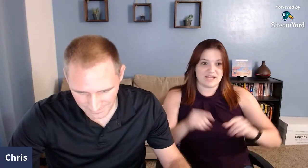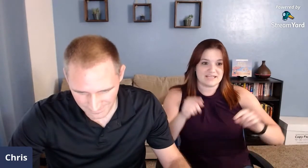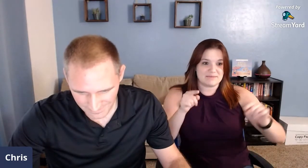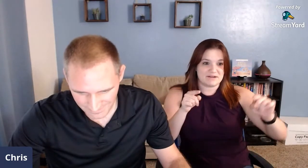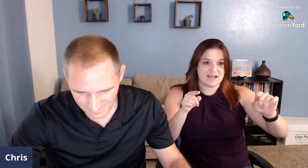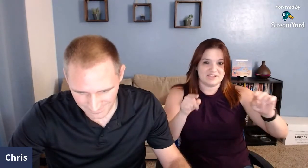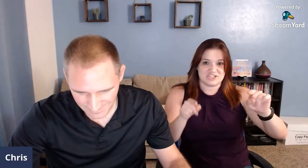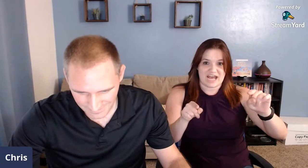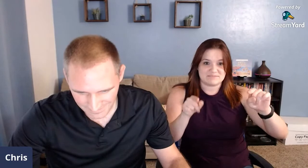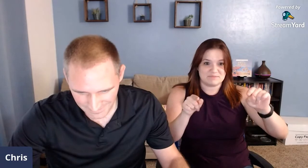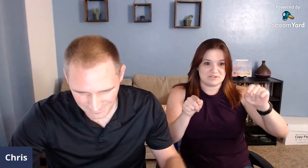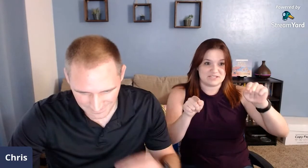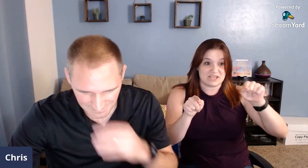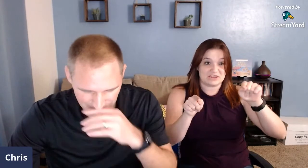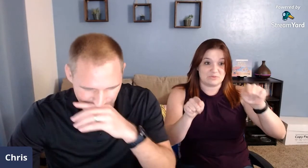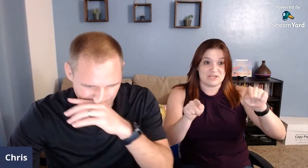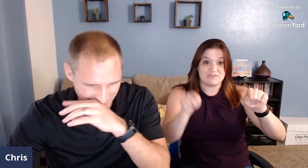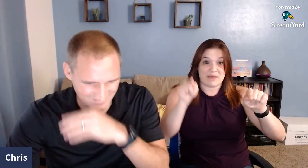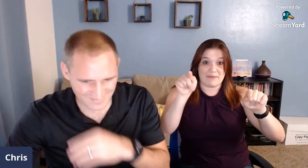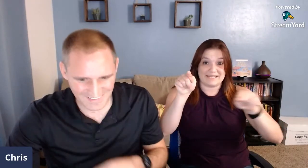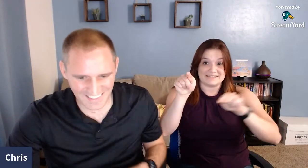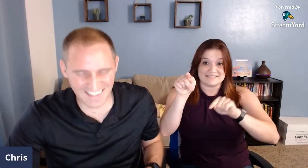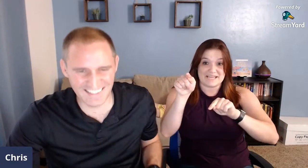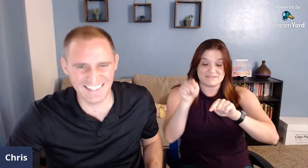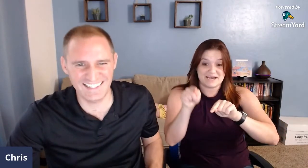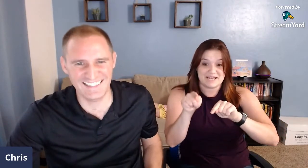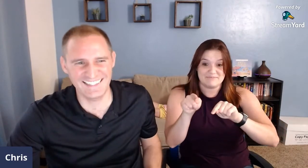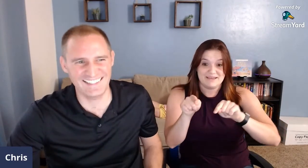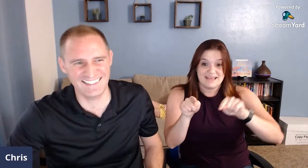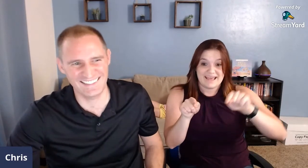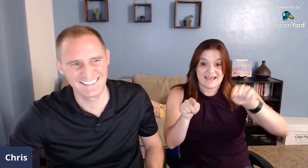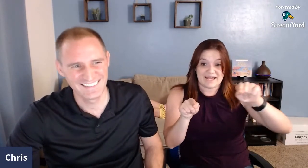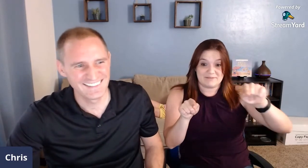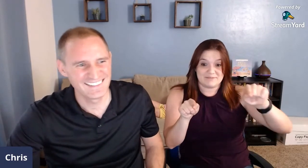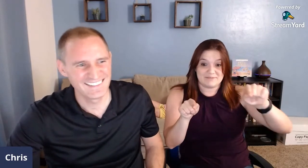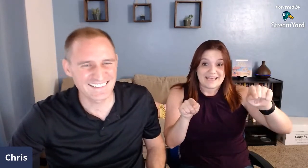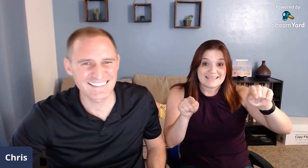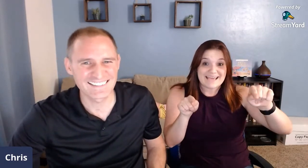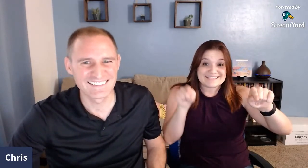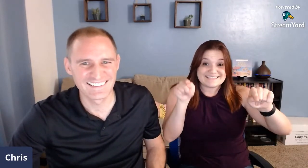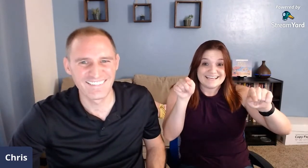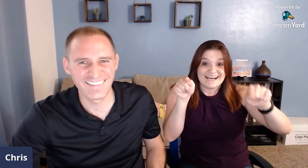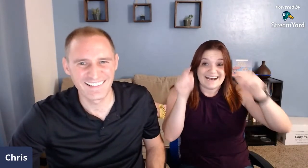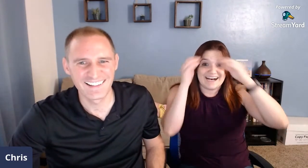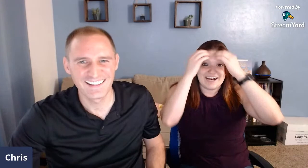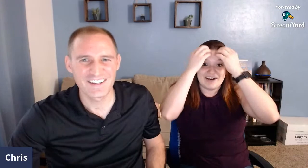I've been trying to keep an eye on the chats, but there's like 3 of them happening at the same time. And I'm like,